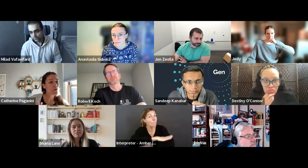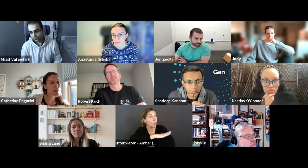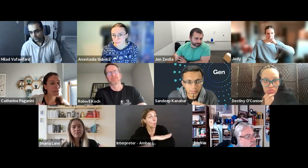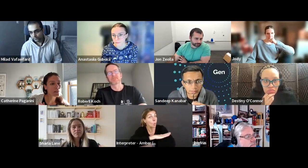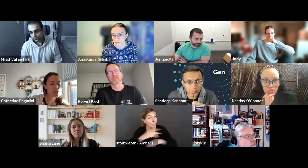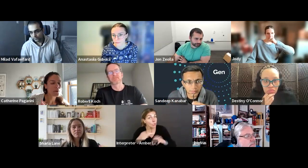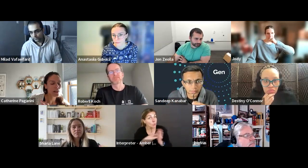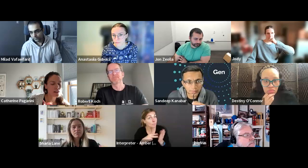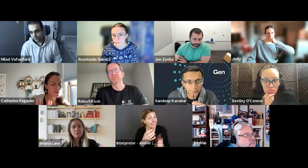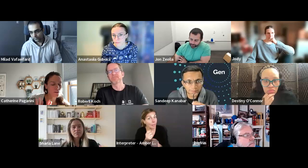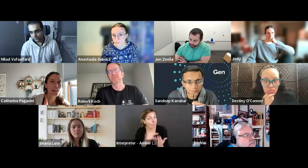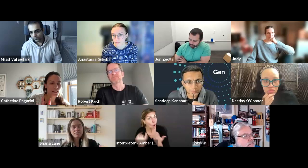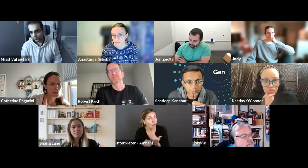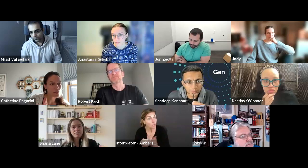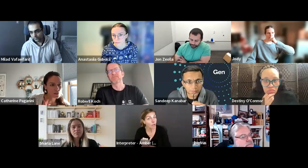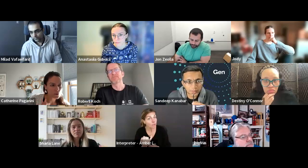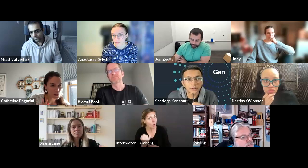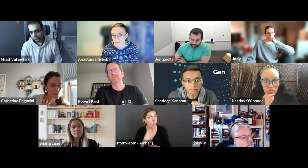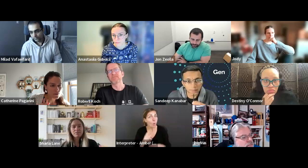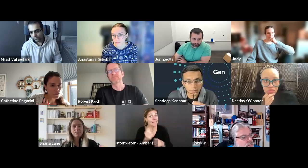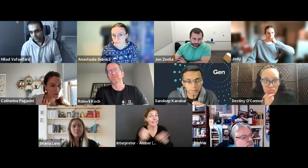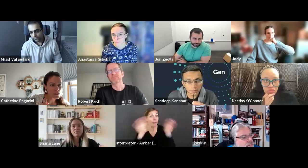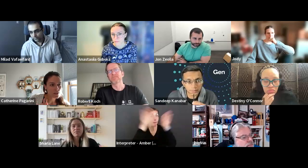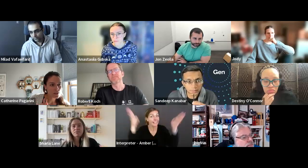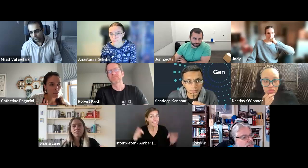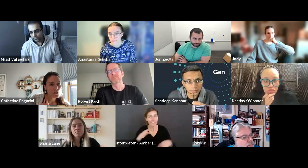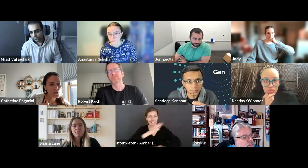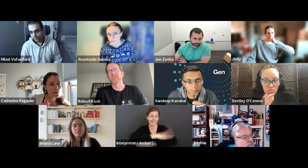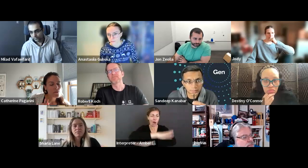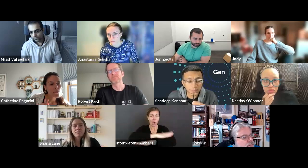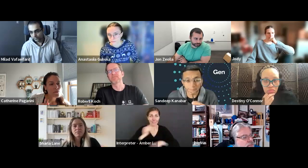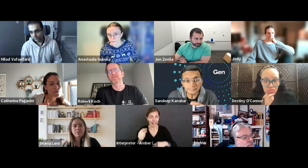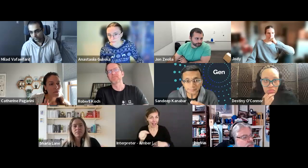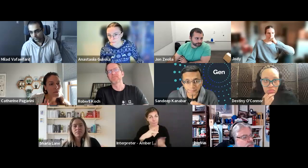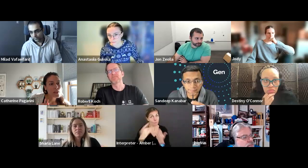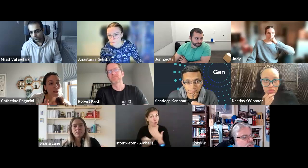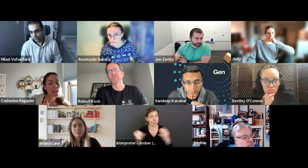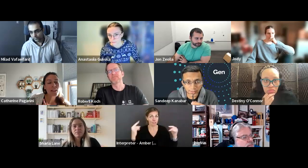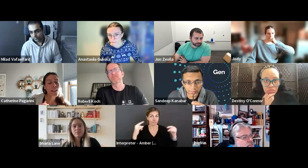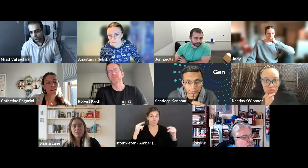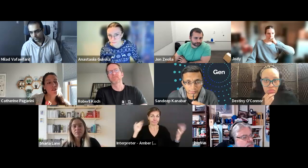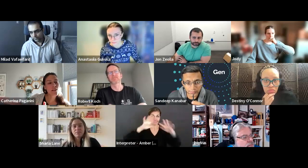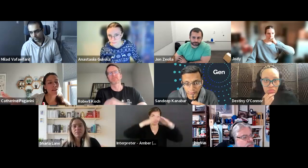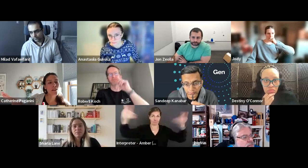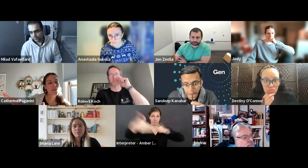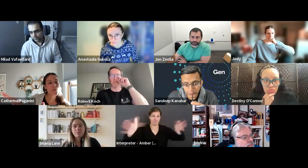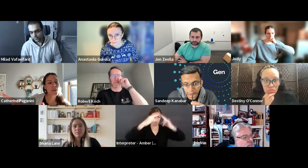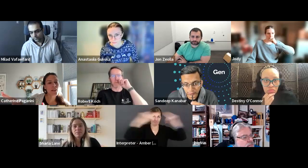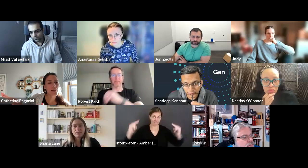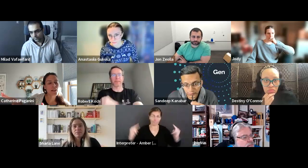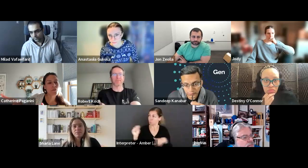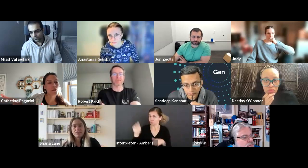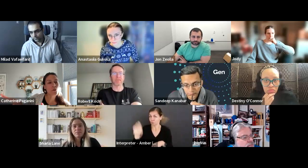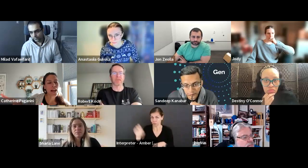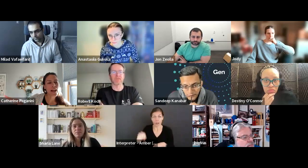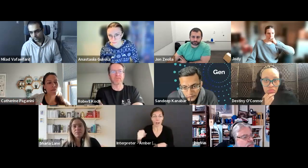Getting a project, getting a kiosk in the project pavilion, you mean? Yep. Yeah, that is